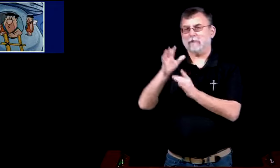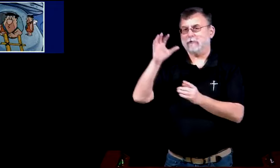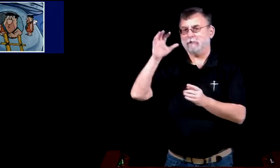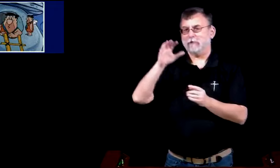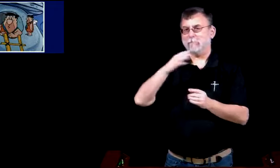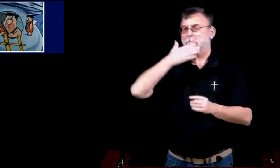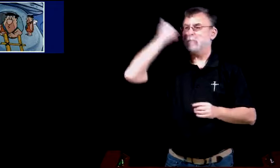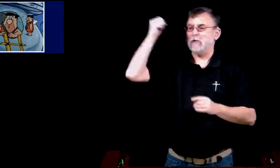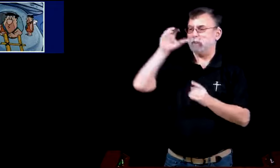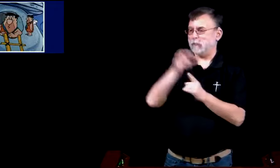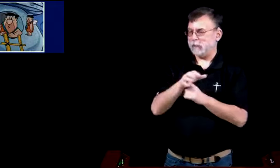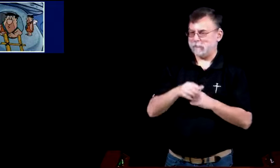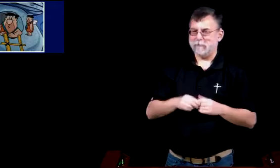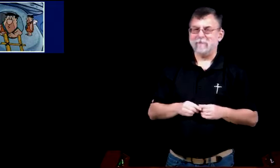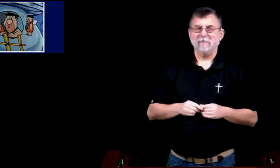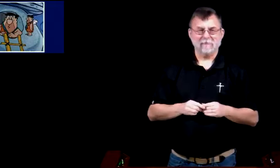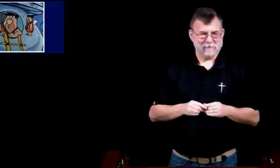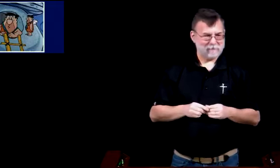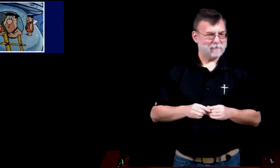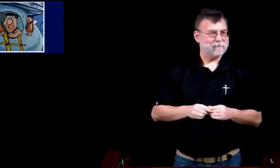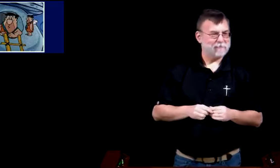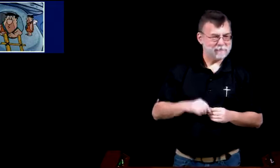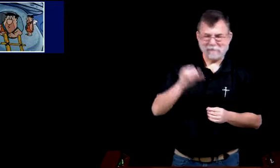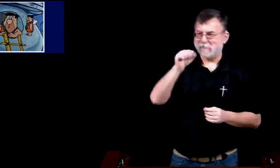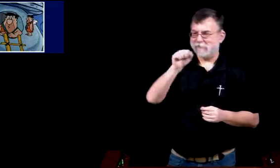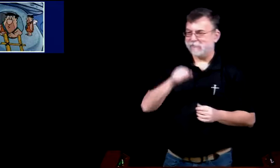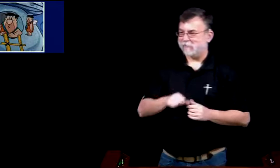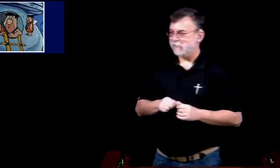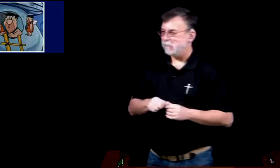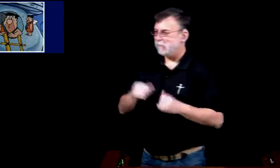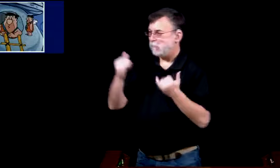And we should be cheering for Jesus. That would be the best answer.